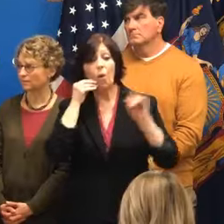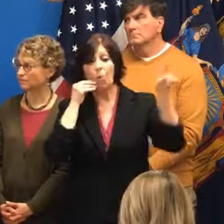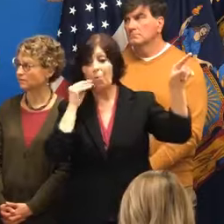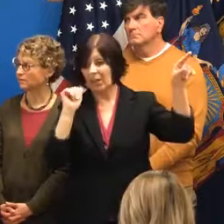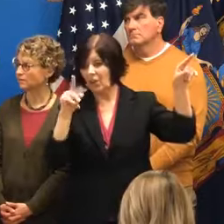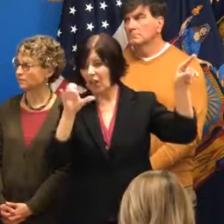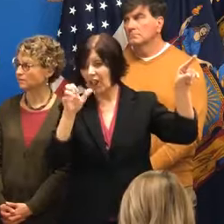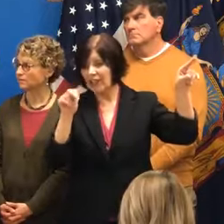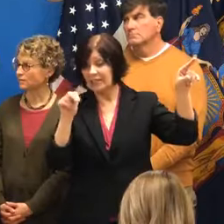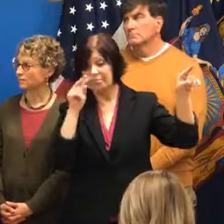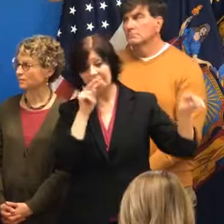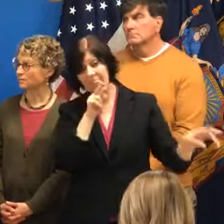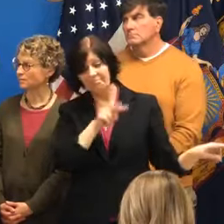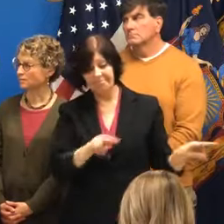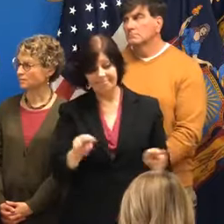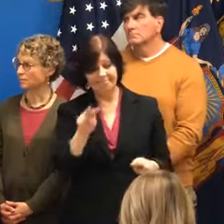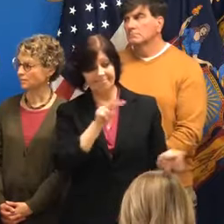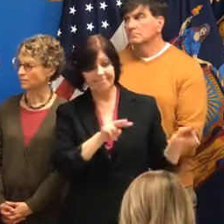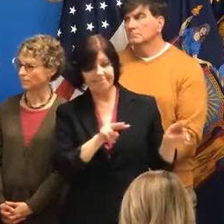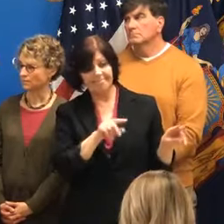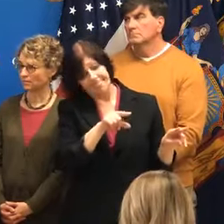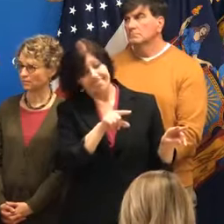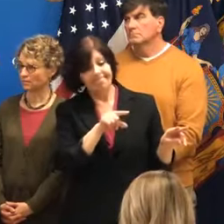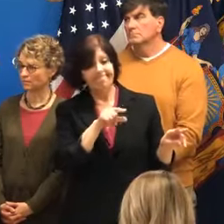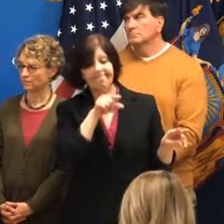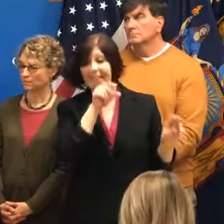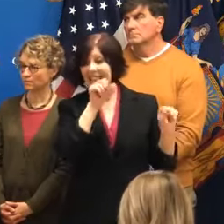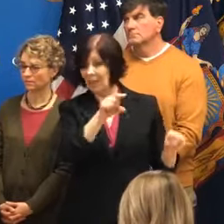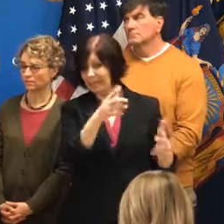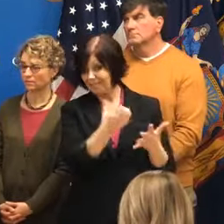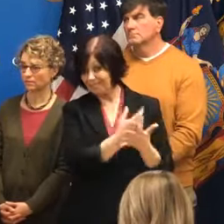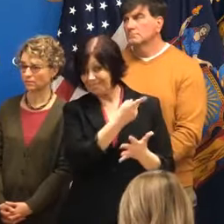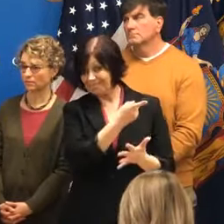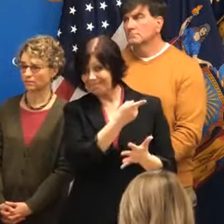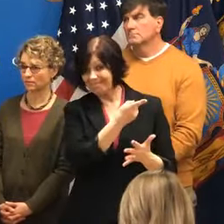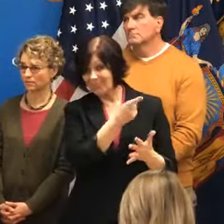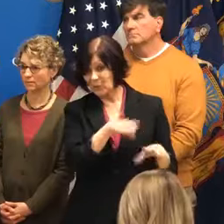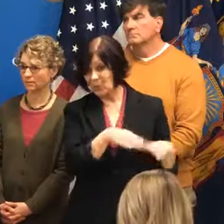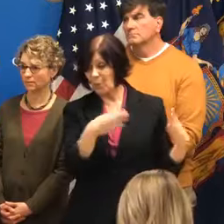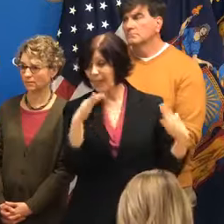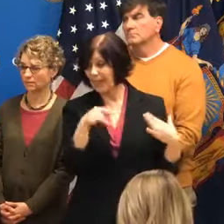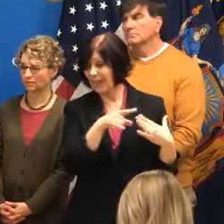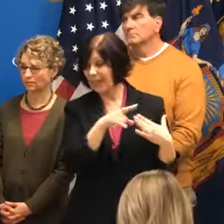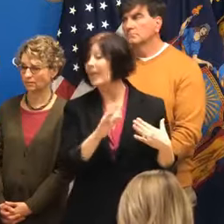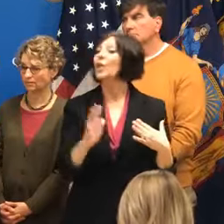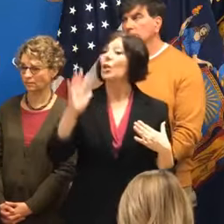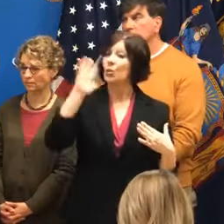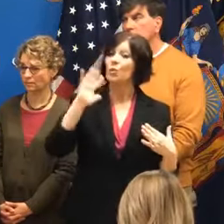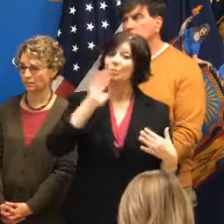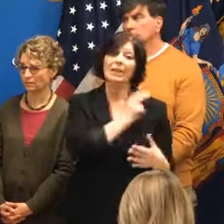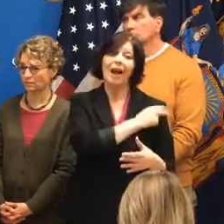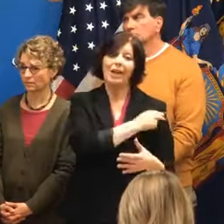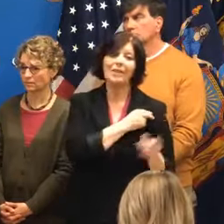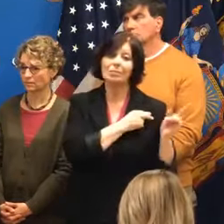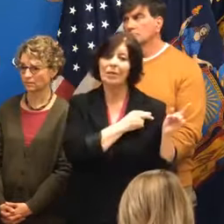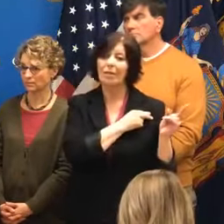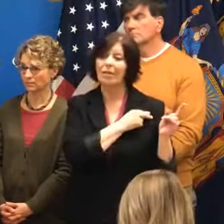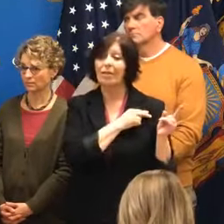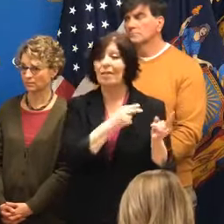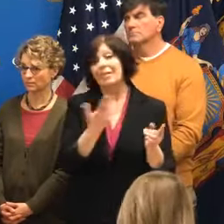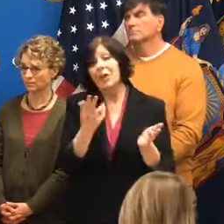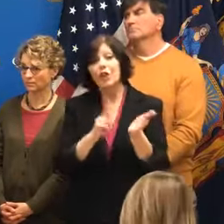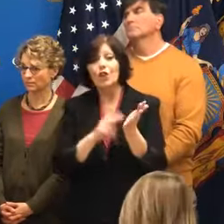to take a look at the location to see if there were portions of it that theoretically could be reopened. It used to be a hospital. It was a